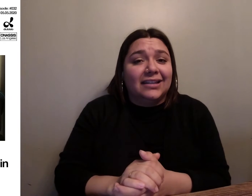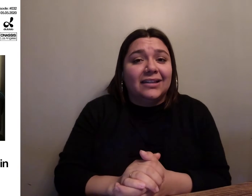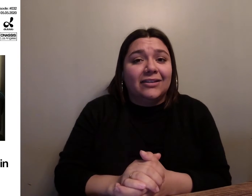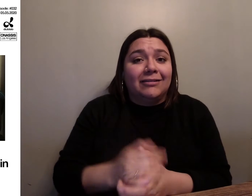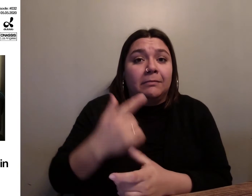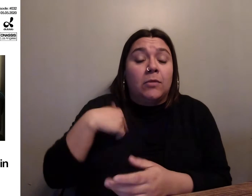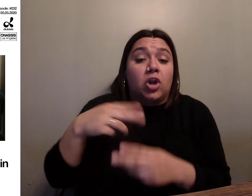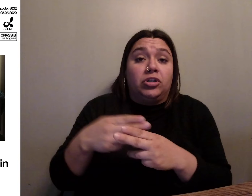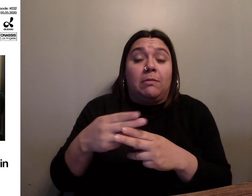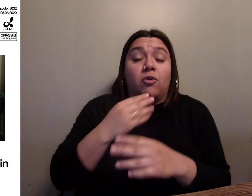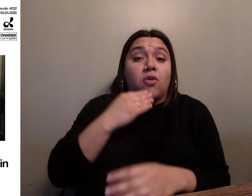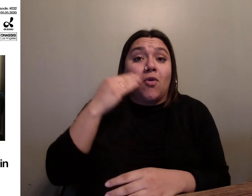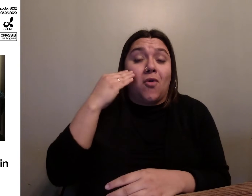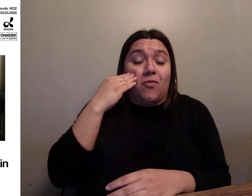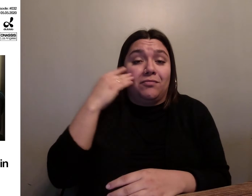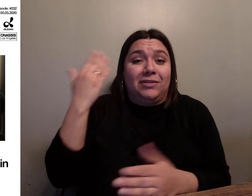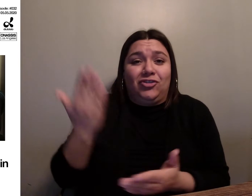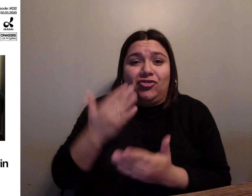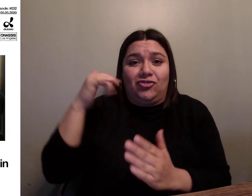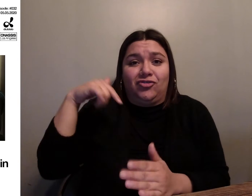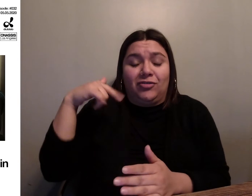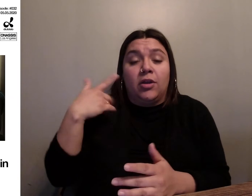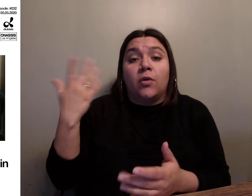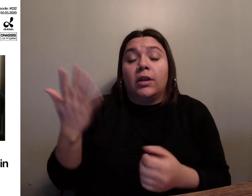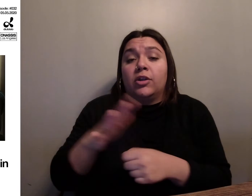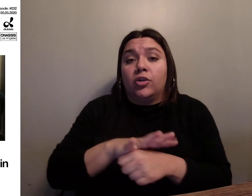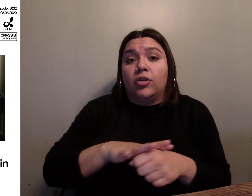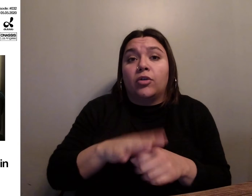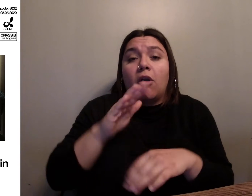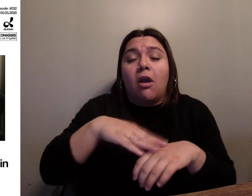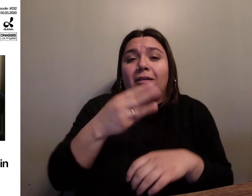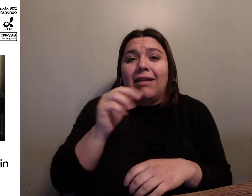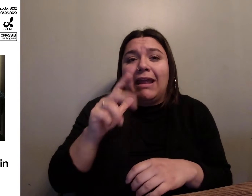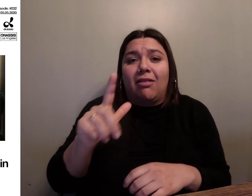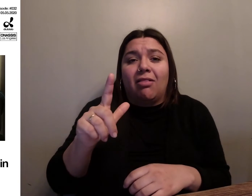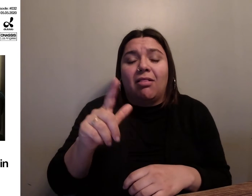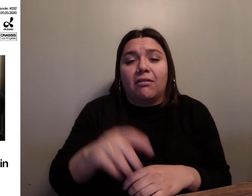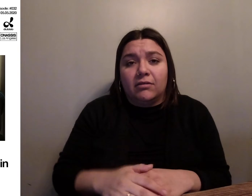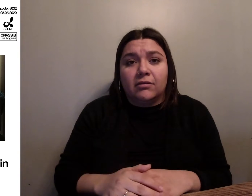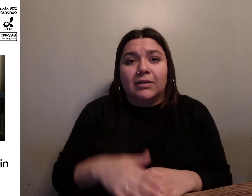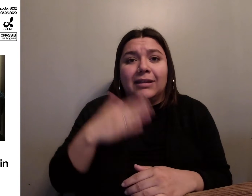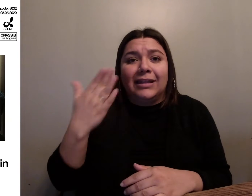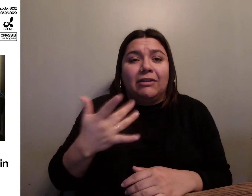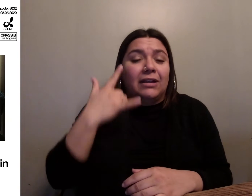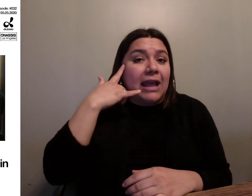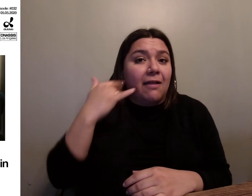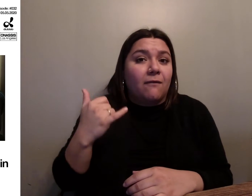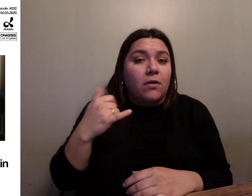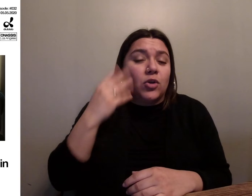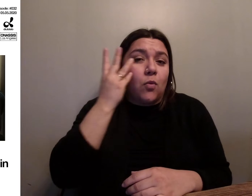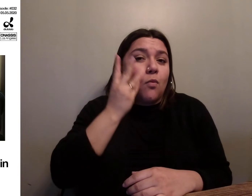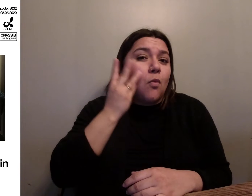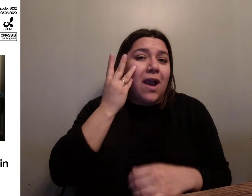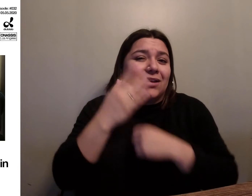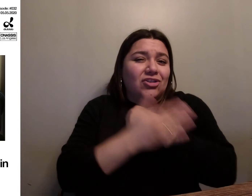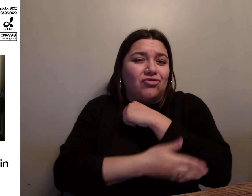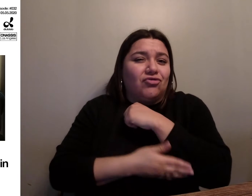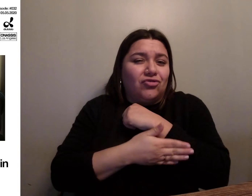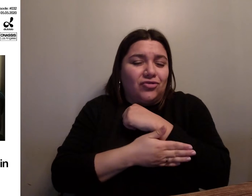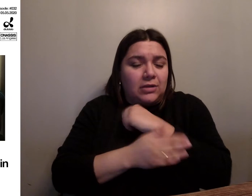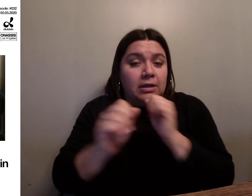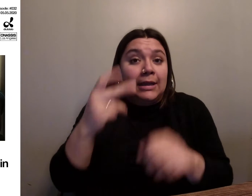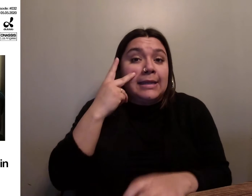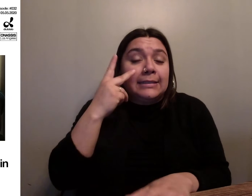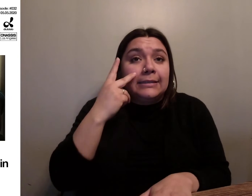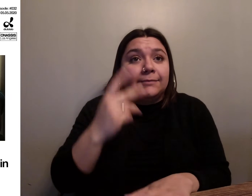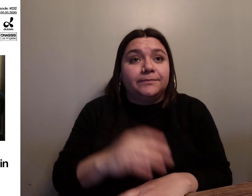hill in California wine country. We can see the buildings in downtown San